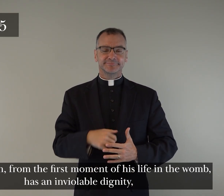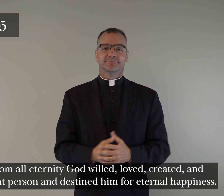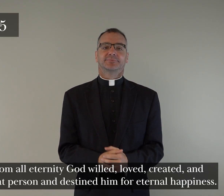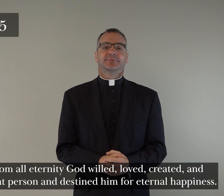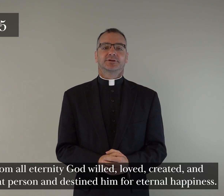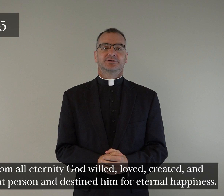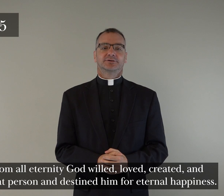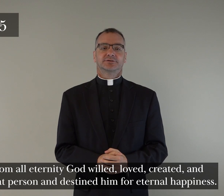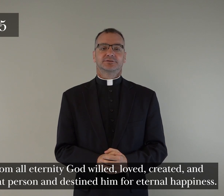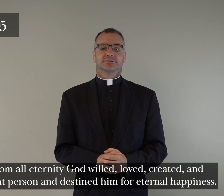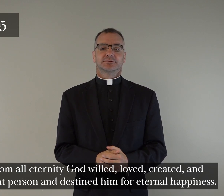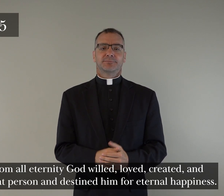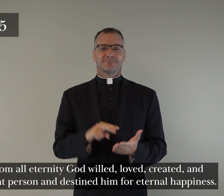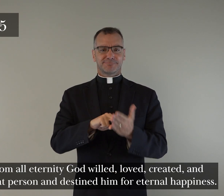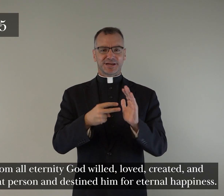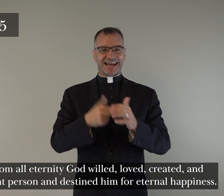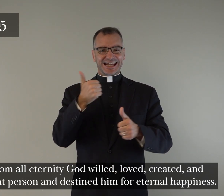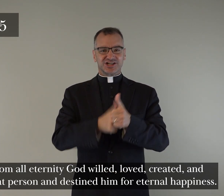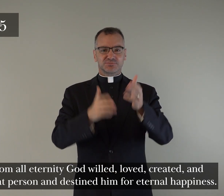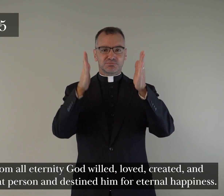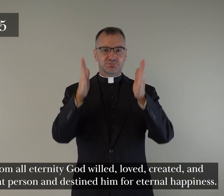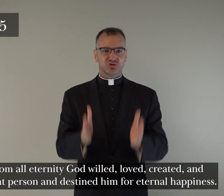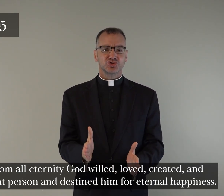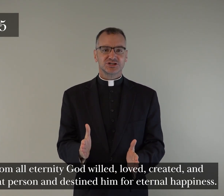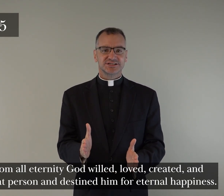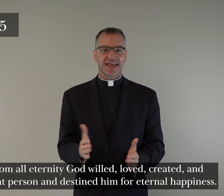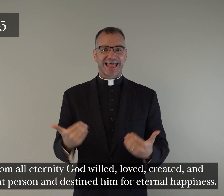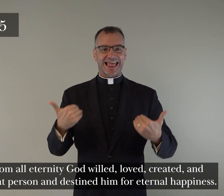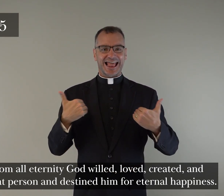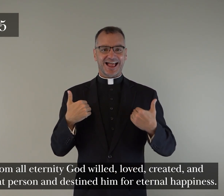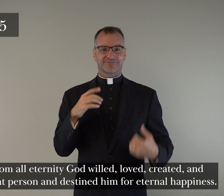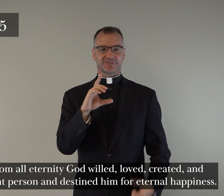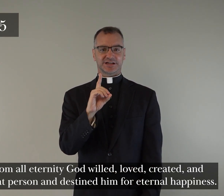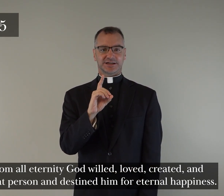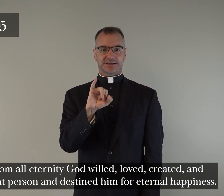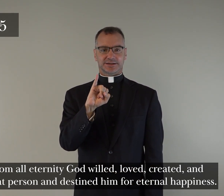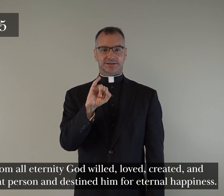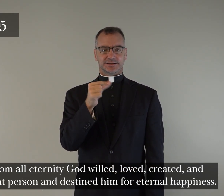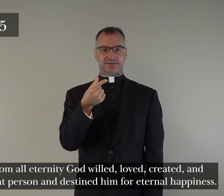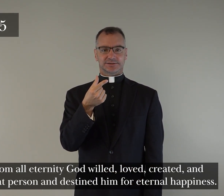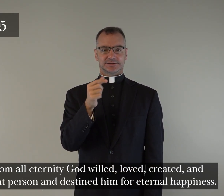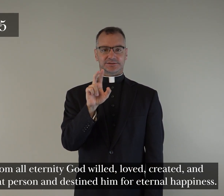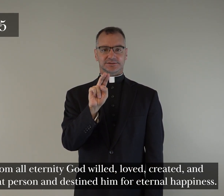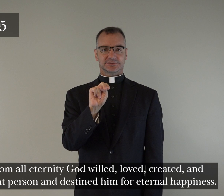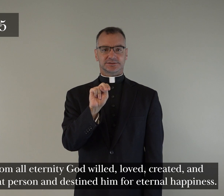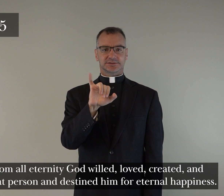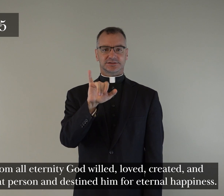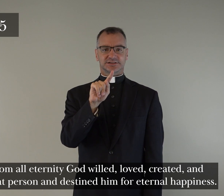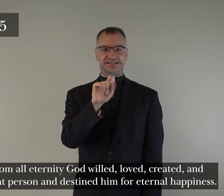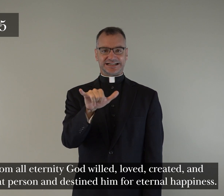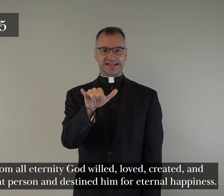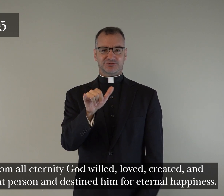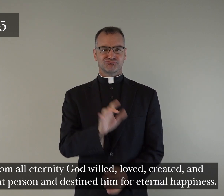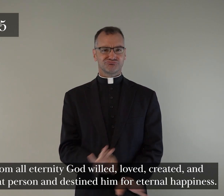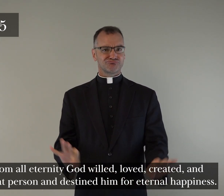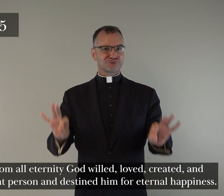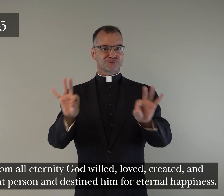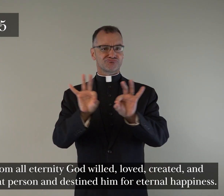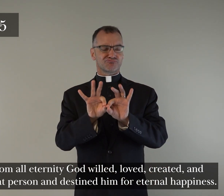Because, from all eternity, God willed, loved, created, and redeemed that person